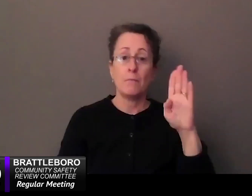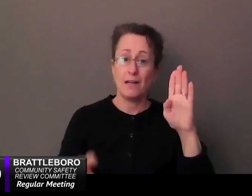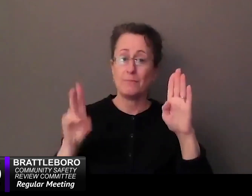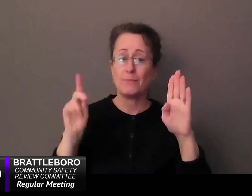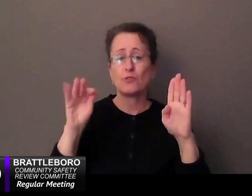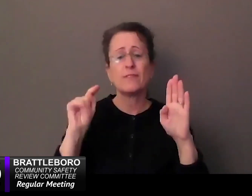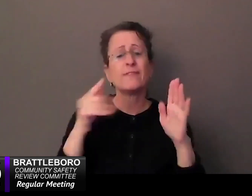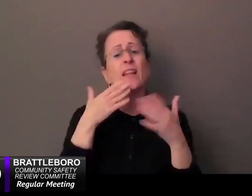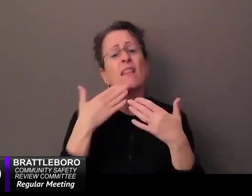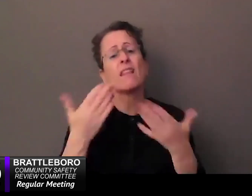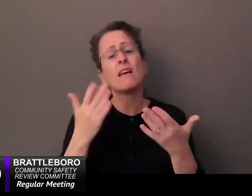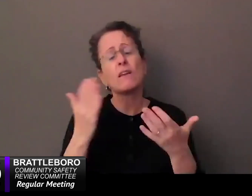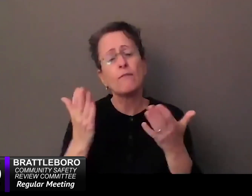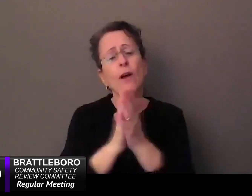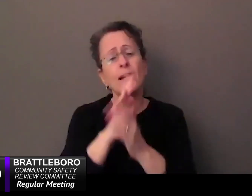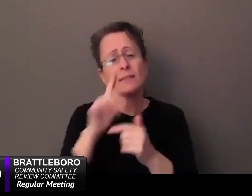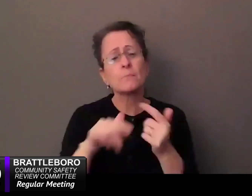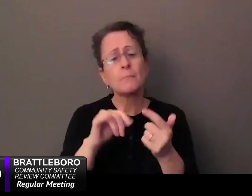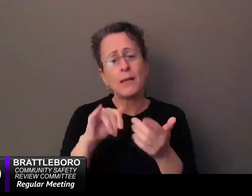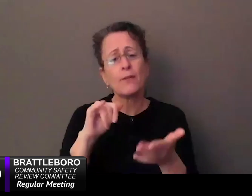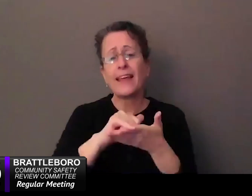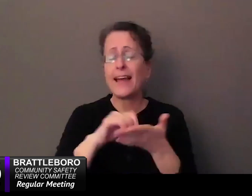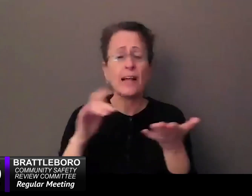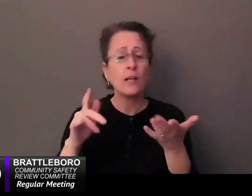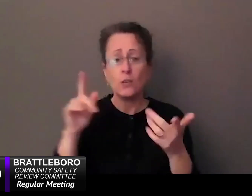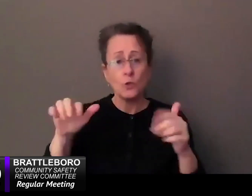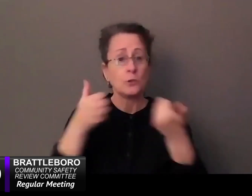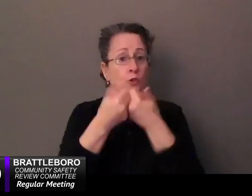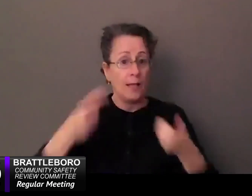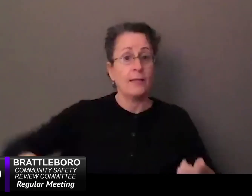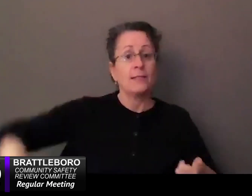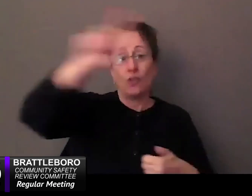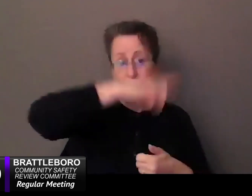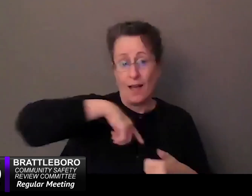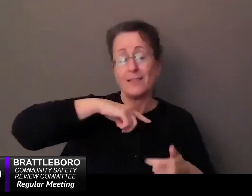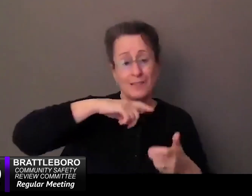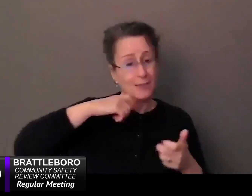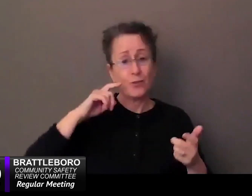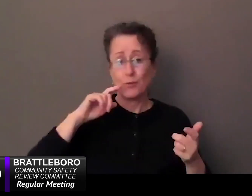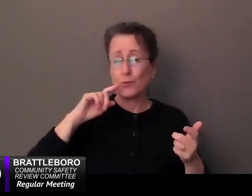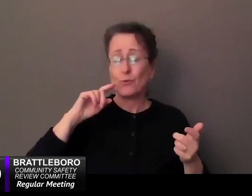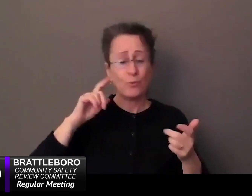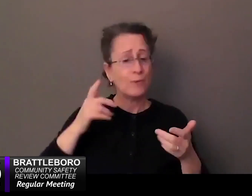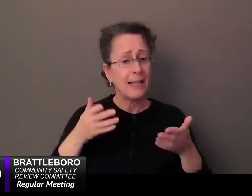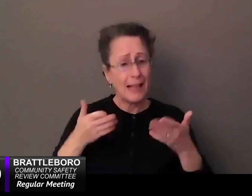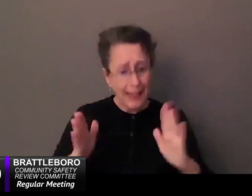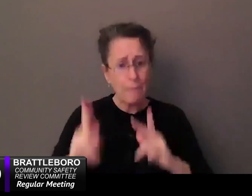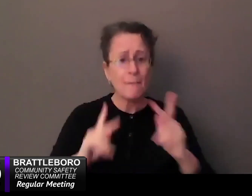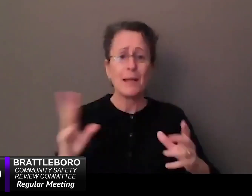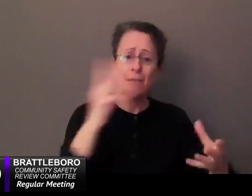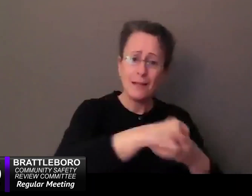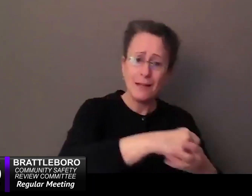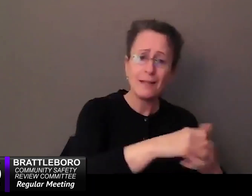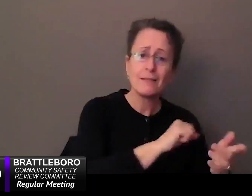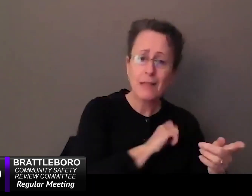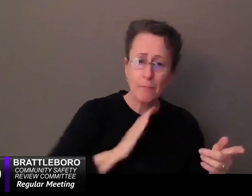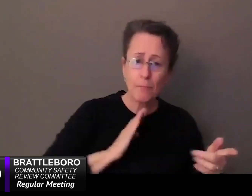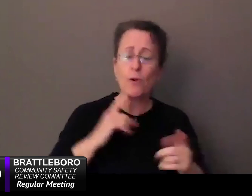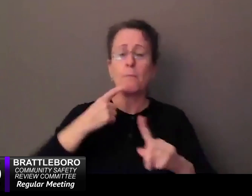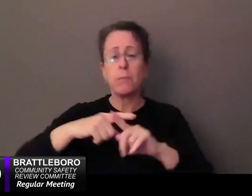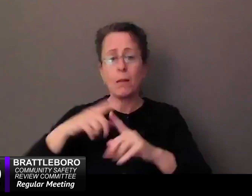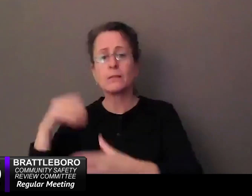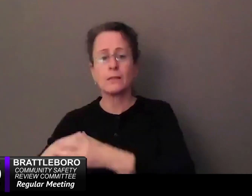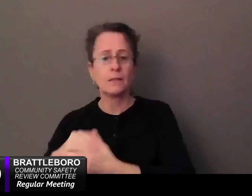bringing that up and being willing to really challenge us to allow for more participation. So thank you. Yeah. Thank